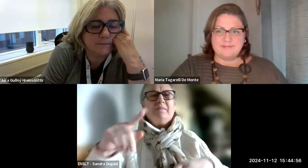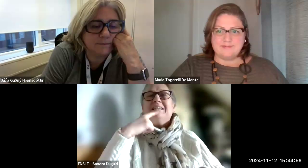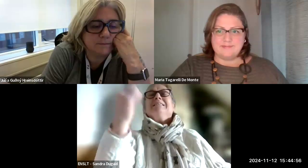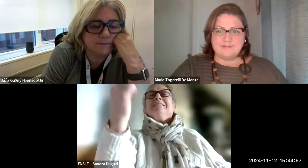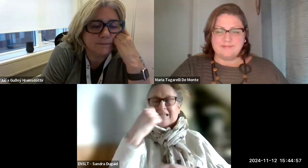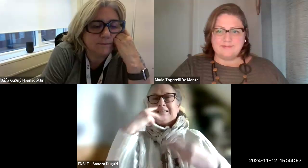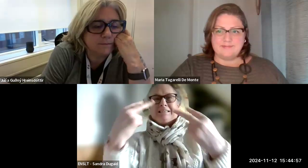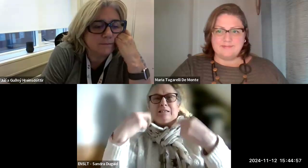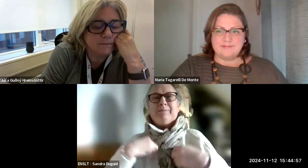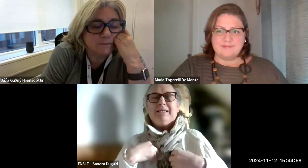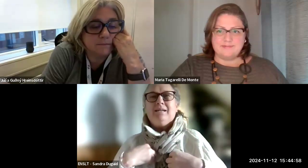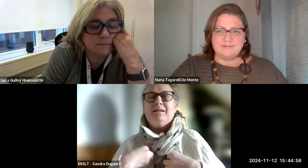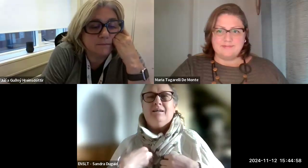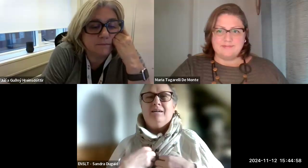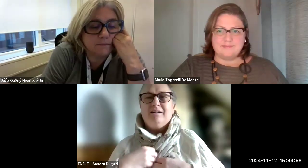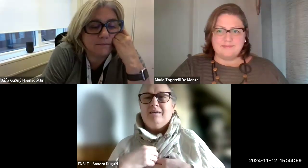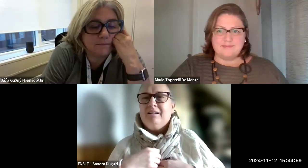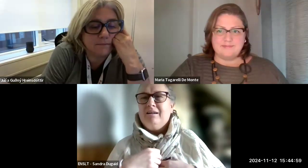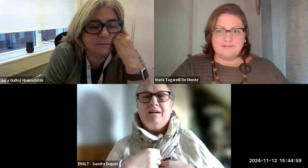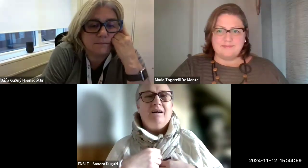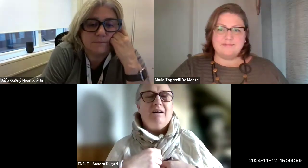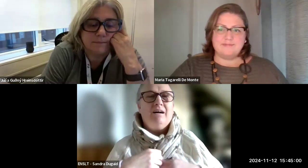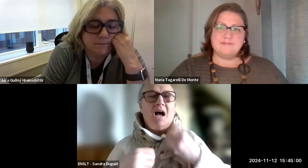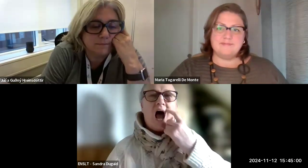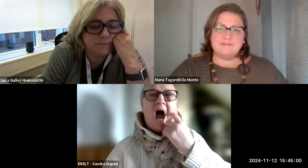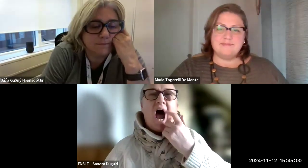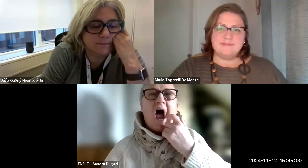How do I enlarge in this? It's okay. All right.